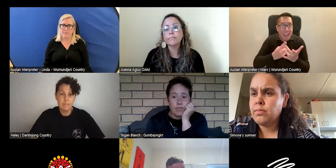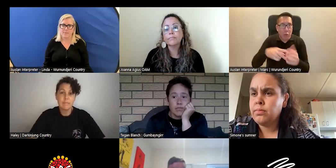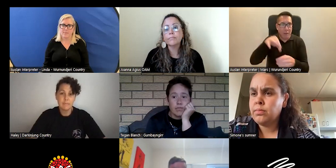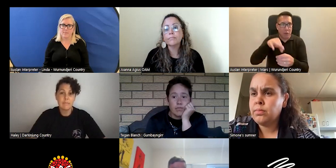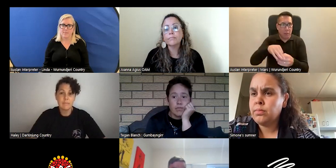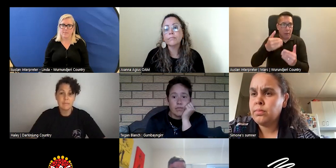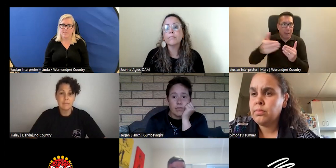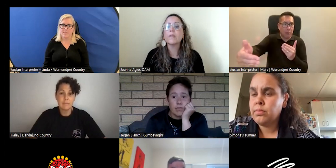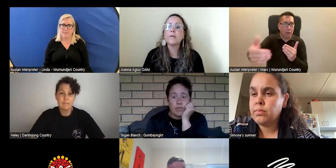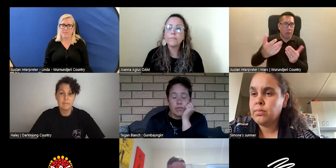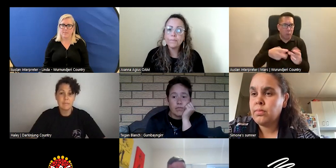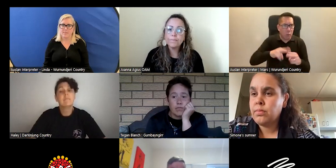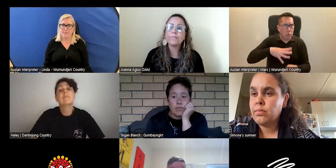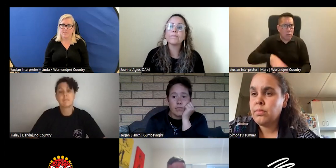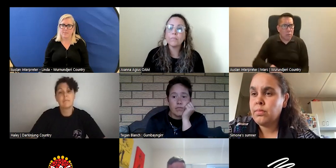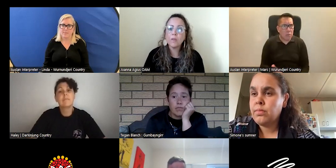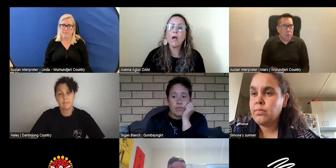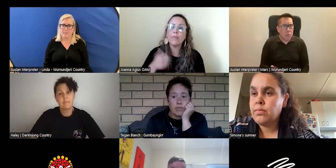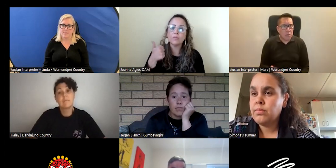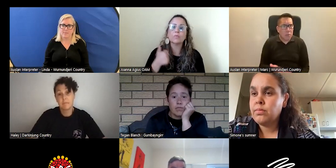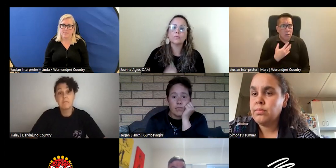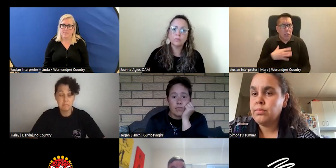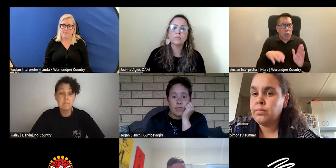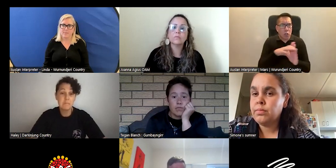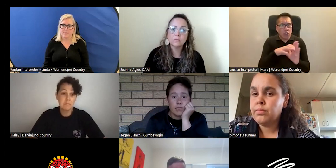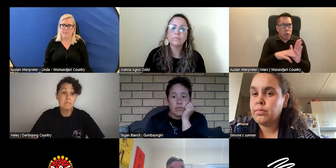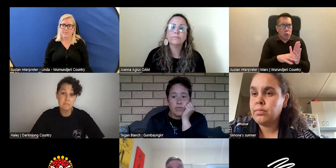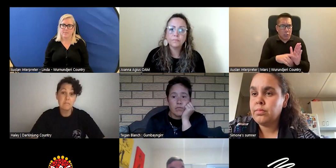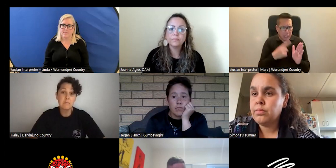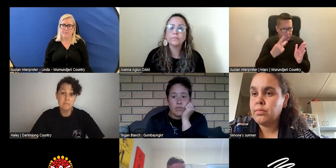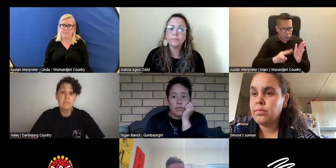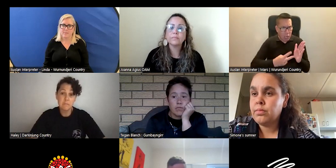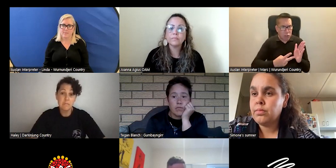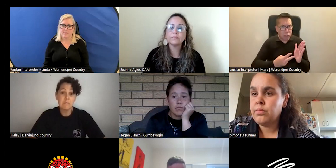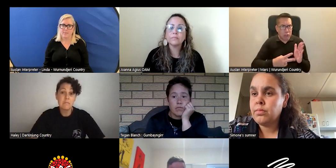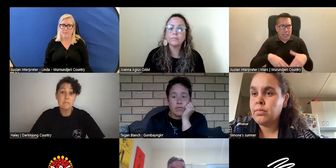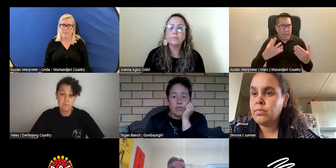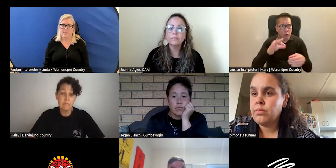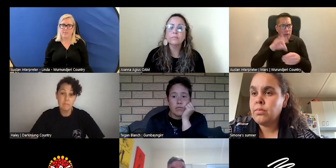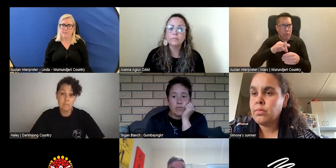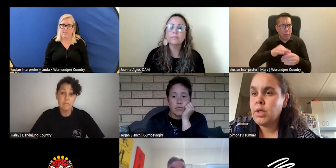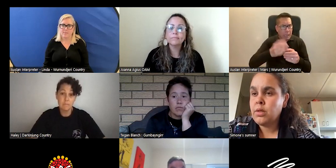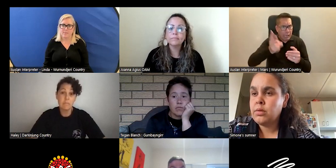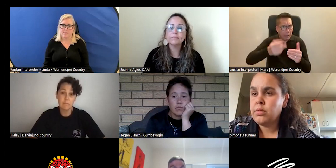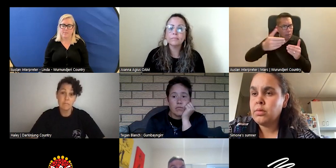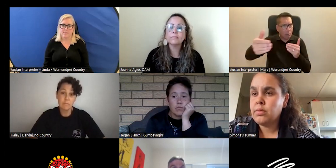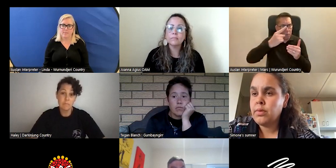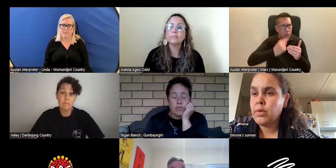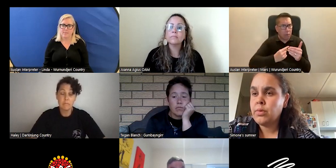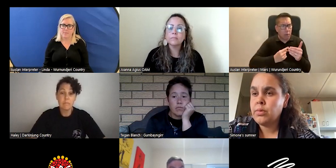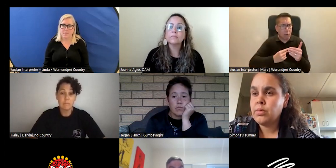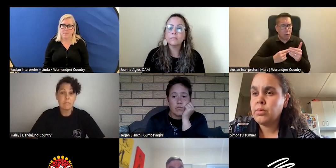down the track. So our constitution is changeable by any referendum. It just depends on